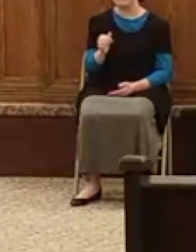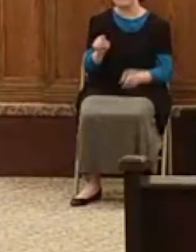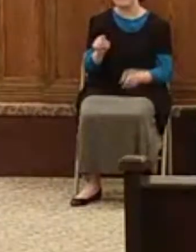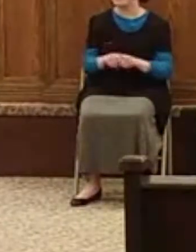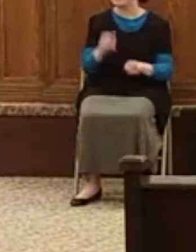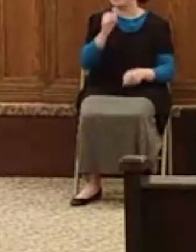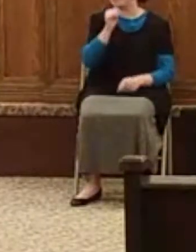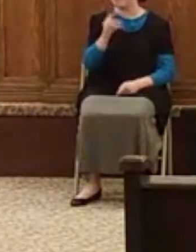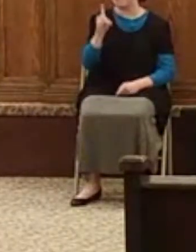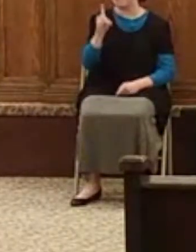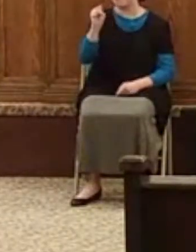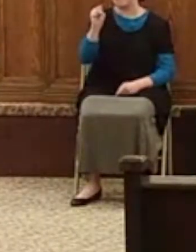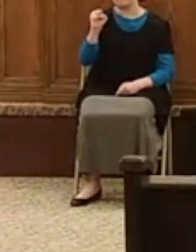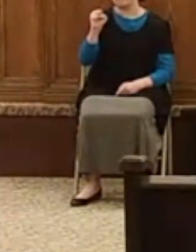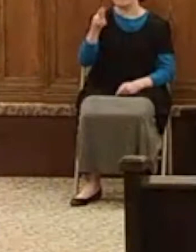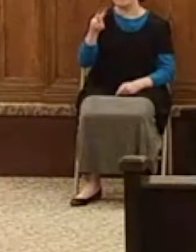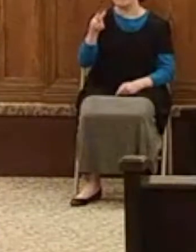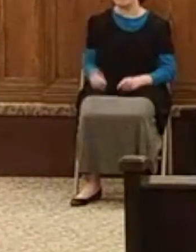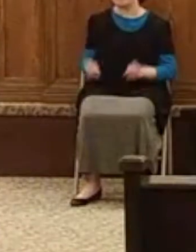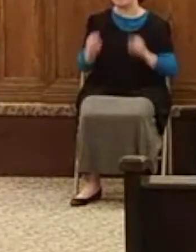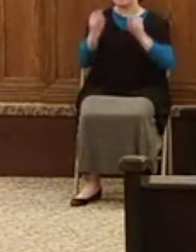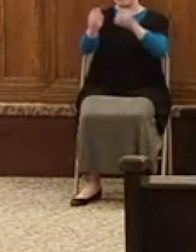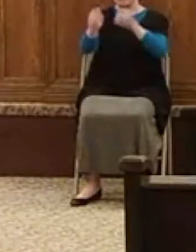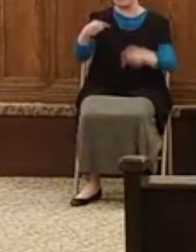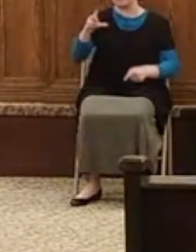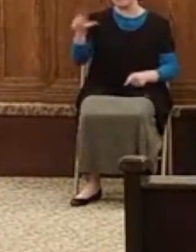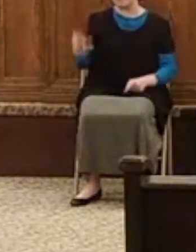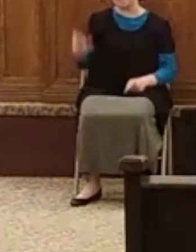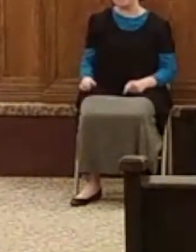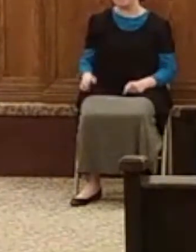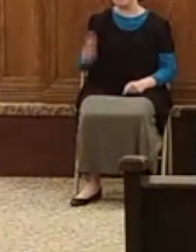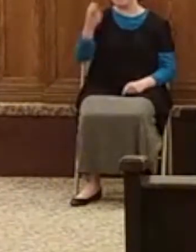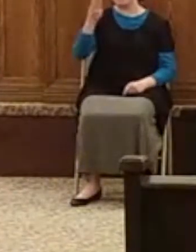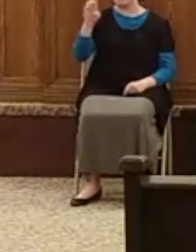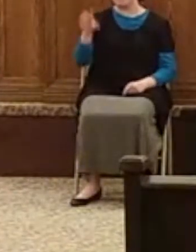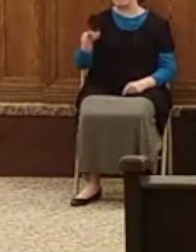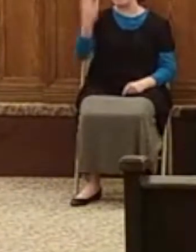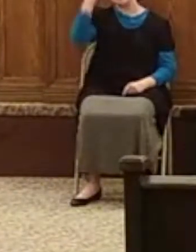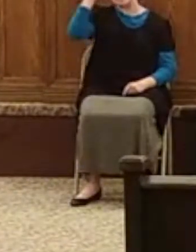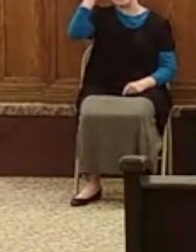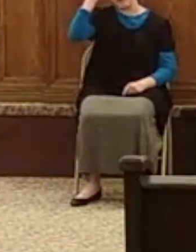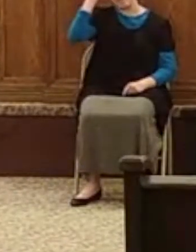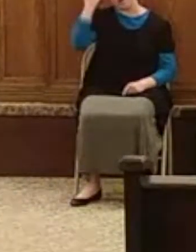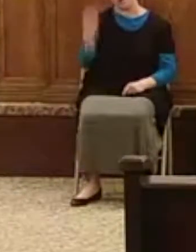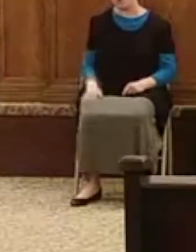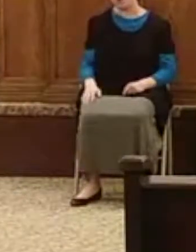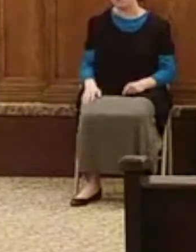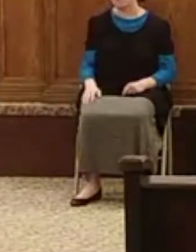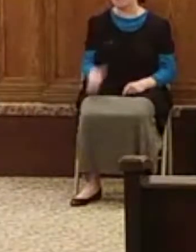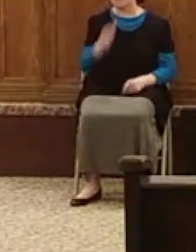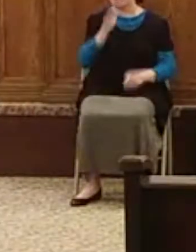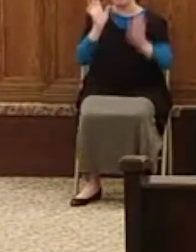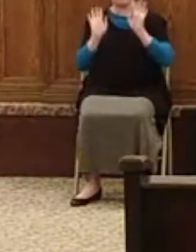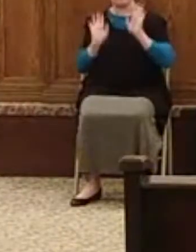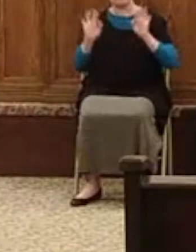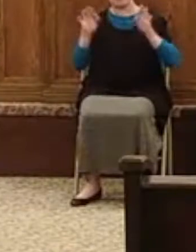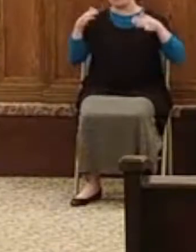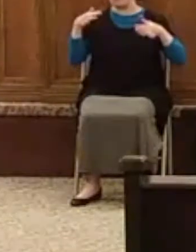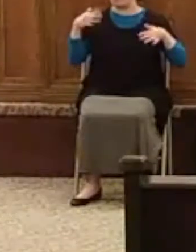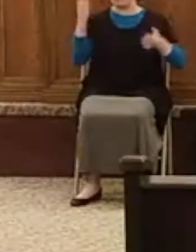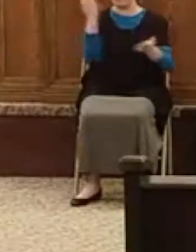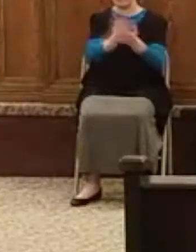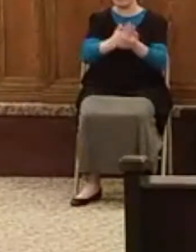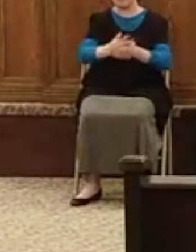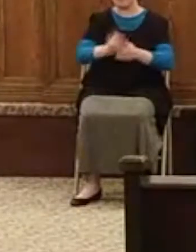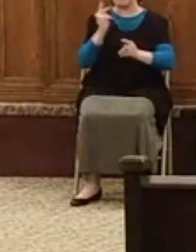I still don't deserve it. I was on my way to hell. I was rebellious. I was stubborn as a mule. I wouldn't back up. I wouldn't give